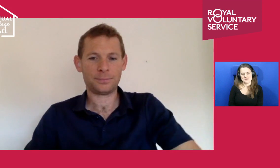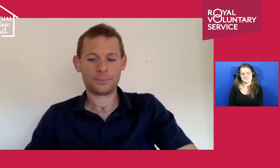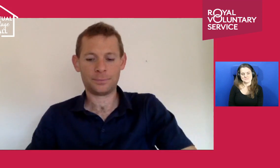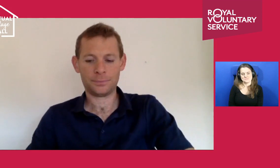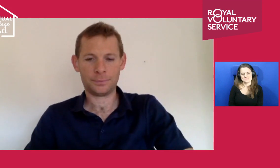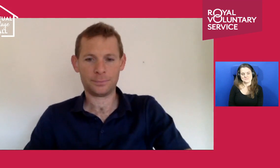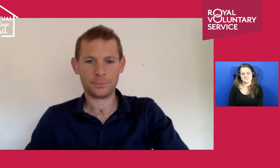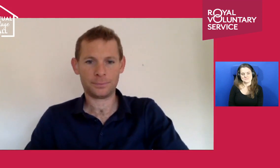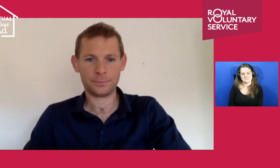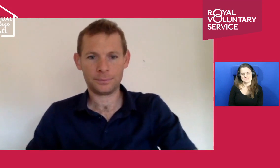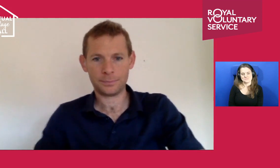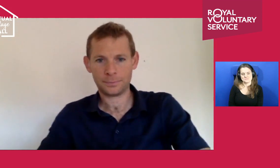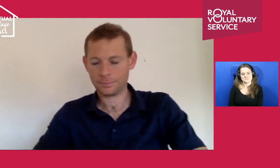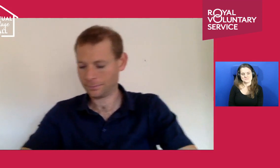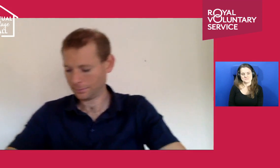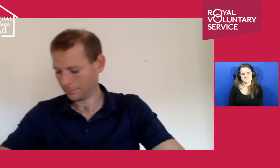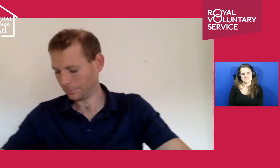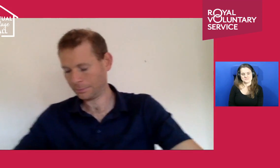Baby.